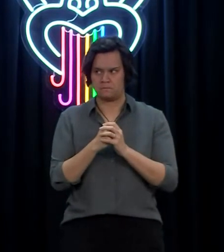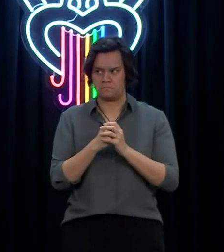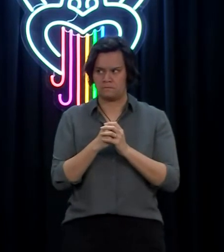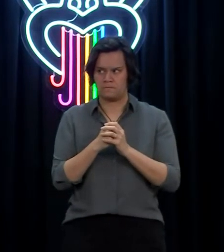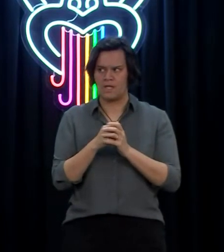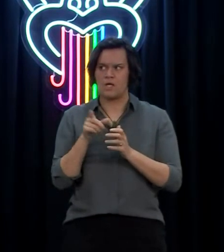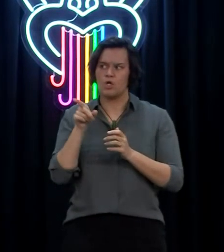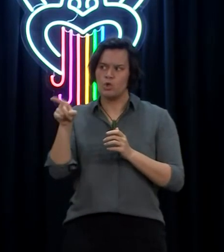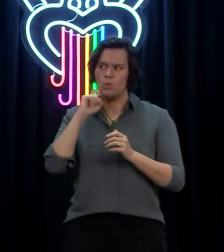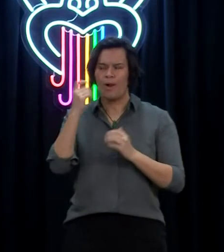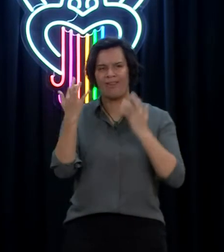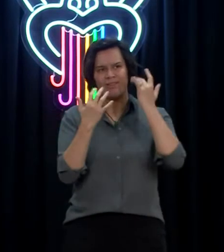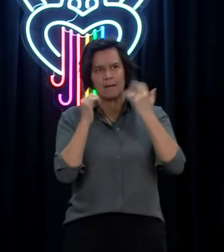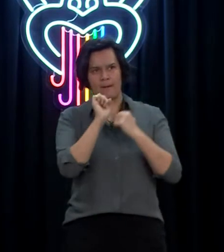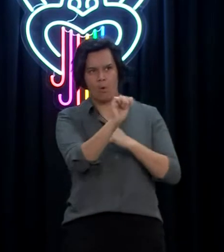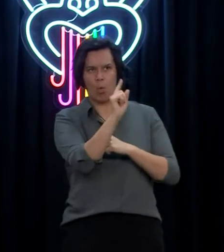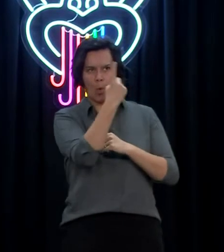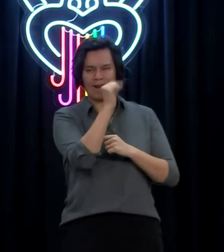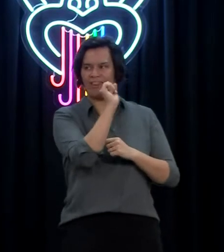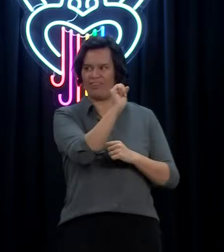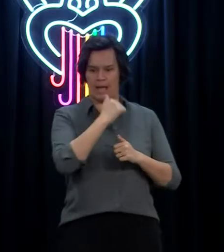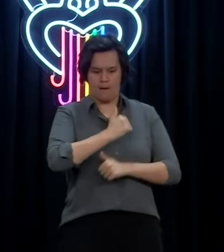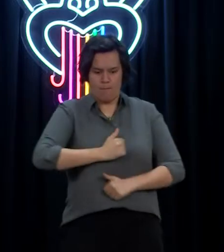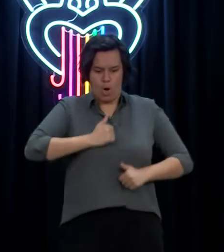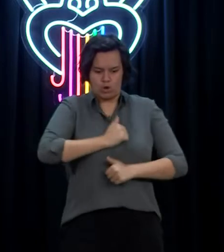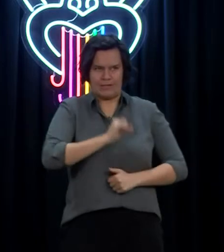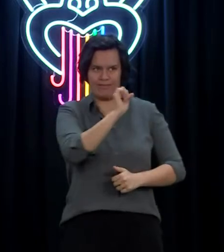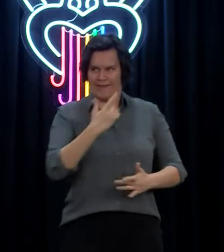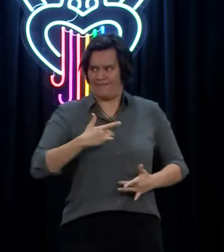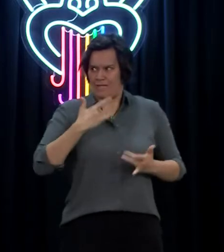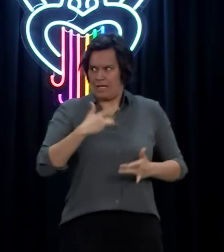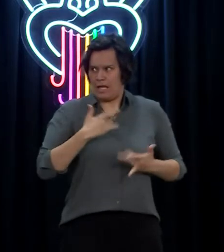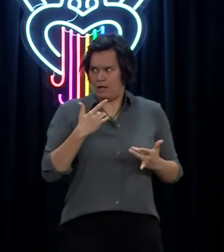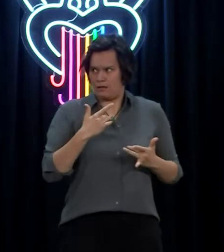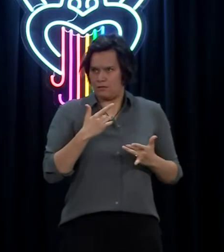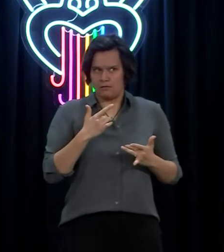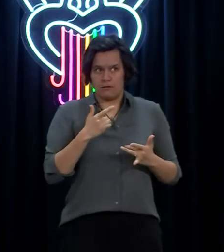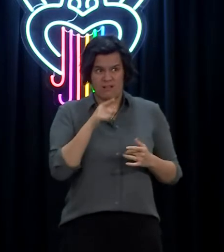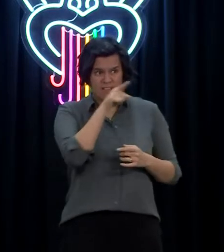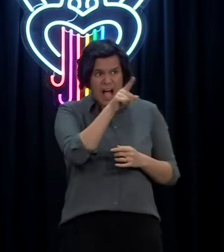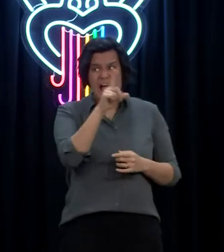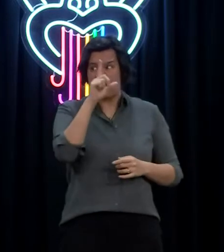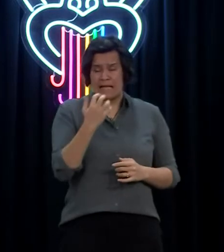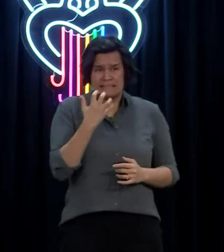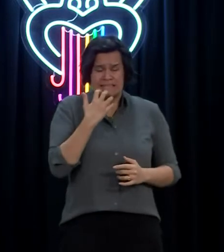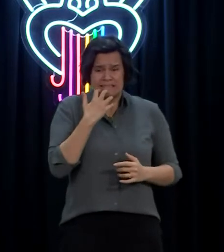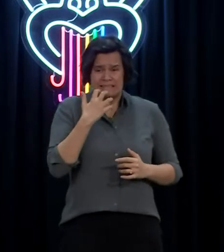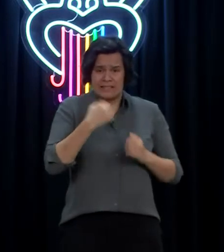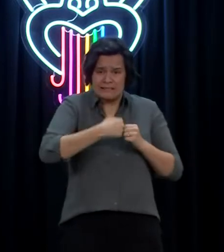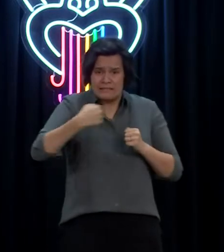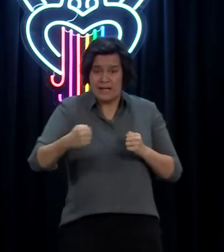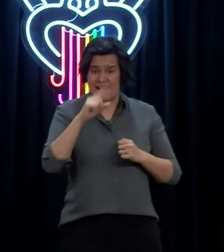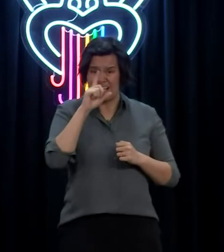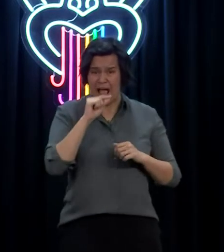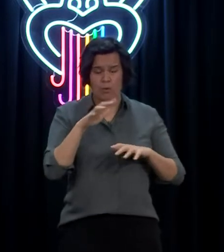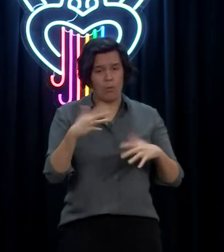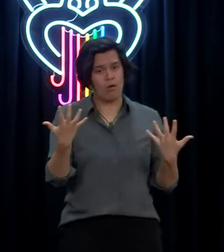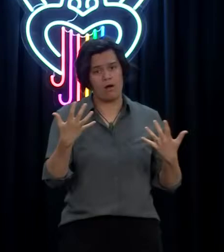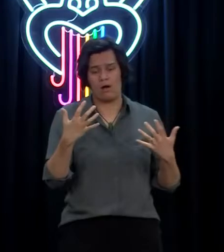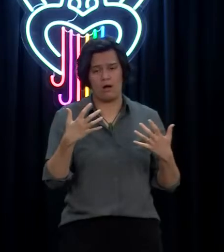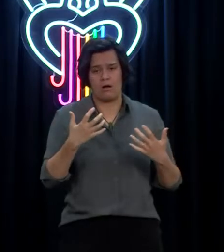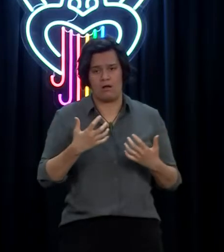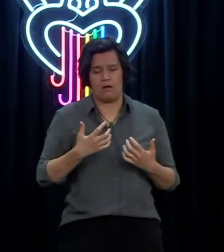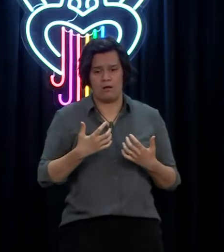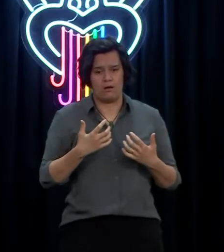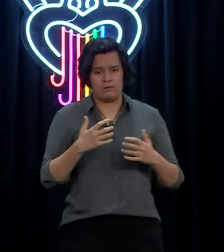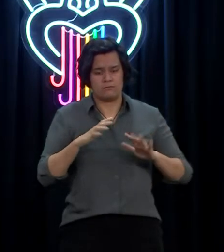level 4 for so long, and whether they can actually withstand any more of that? People are getting pretty